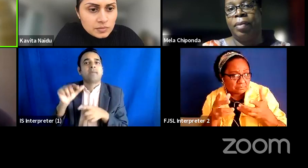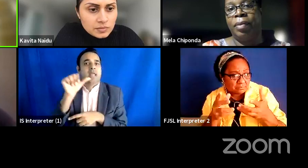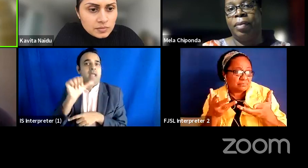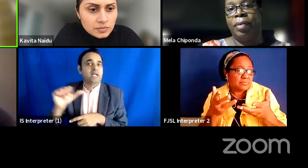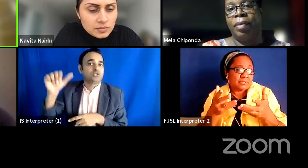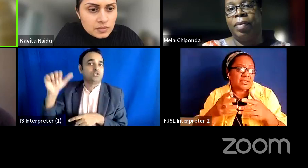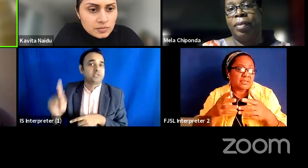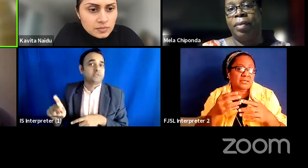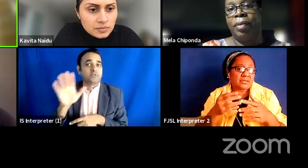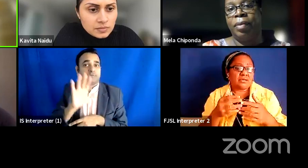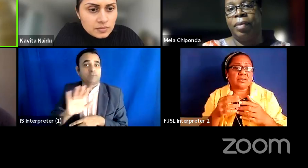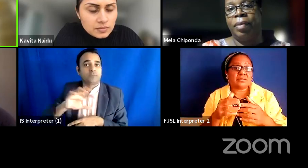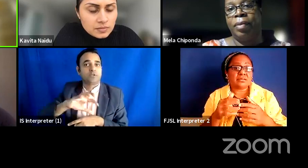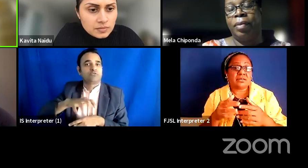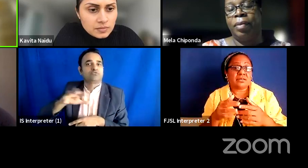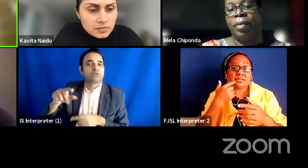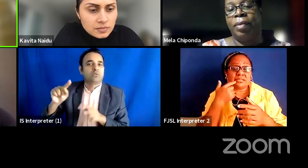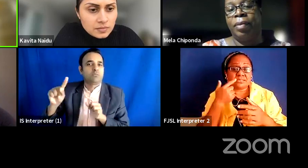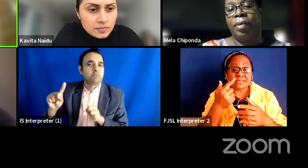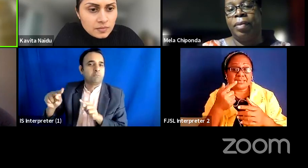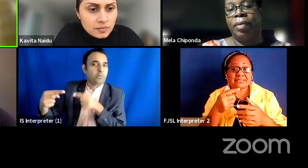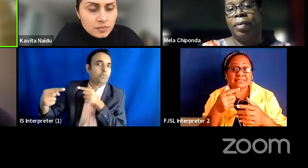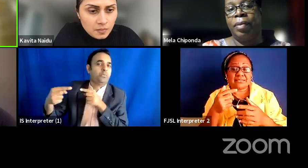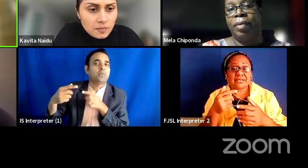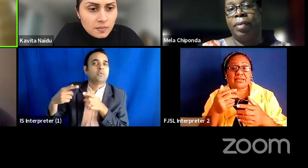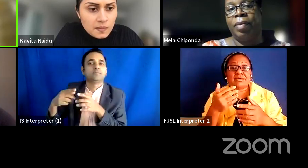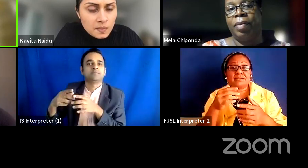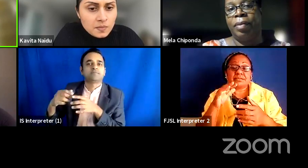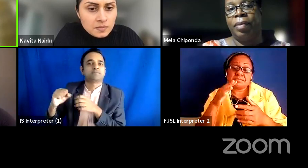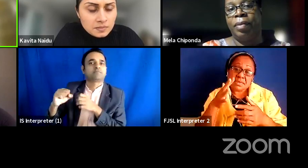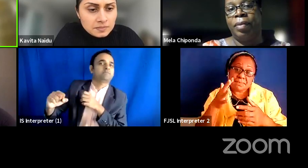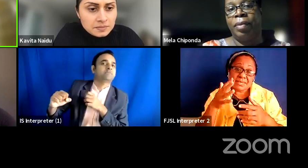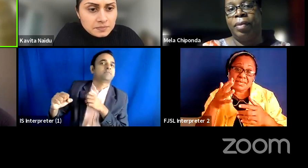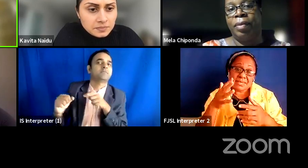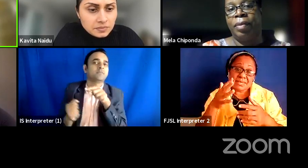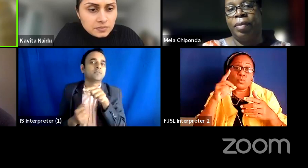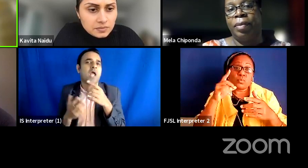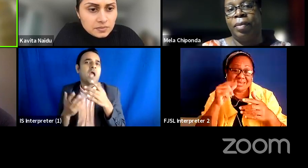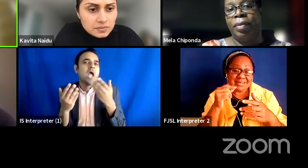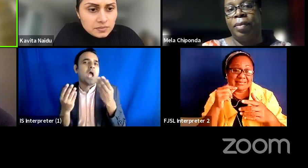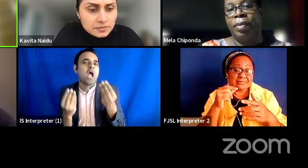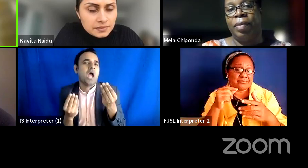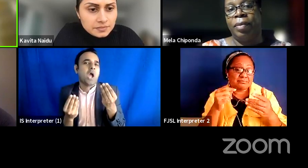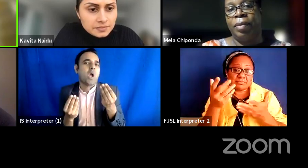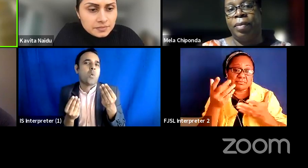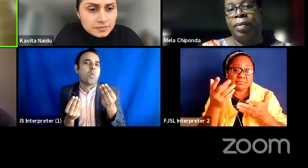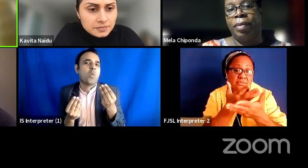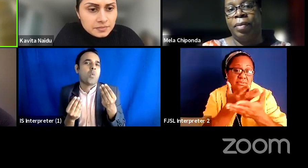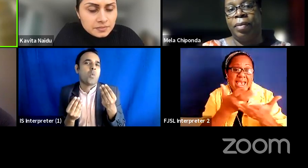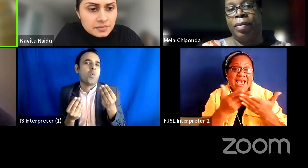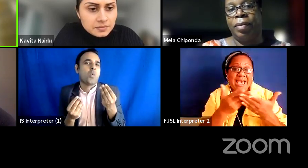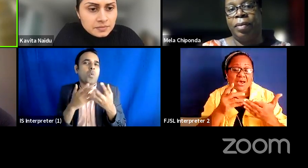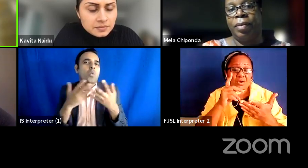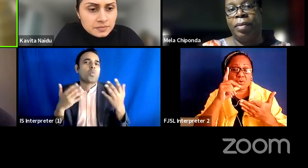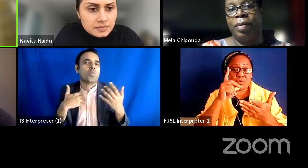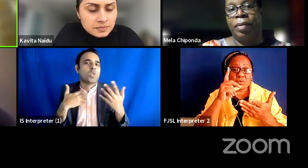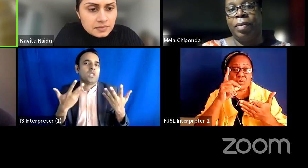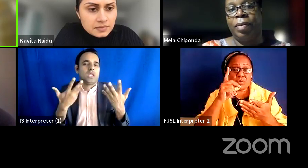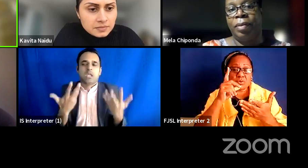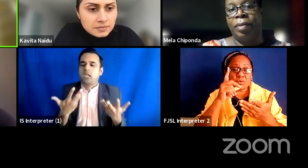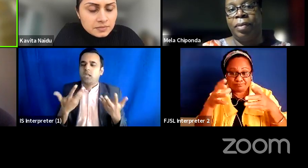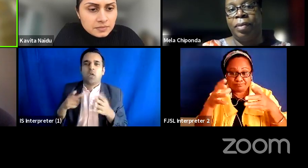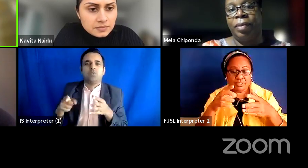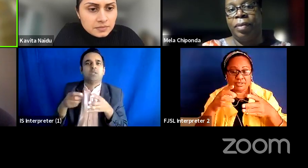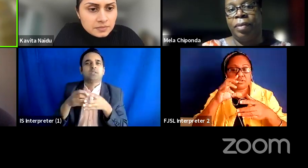last word about how we could scale up this resistance so that it becomes a more global kind of